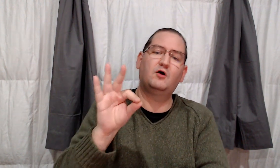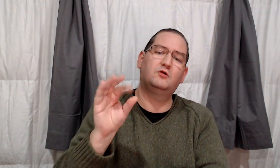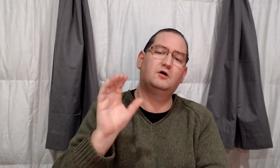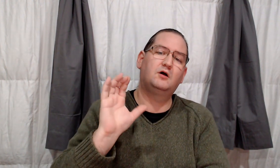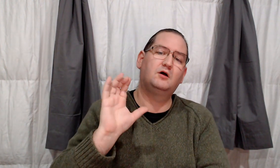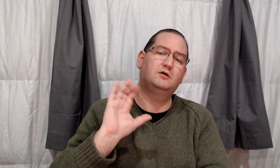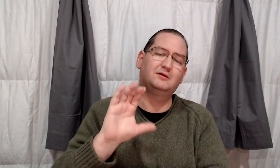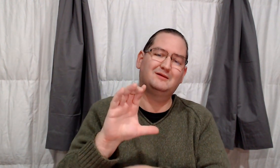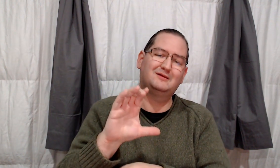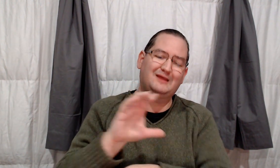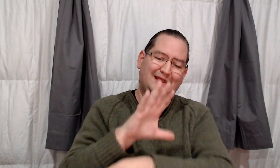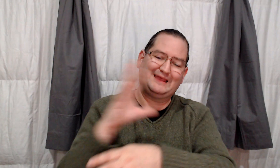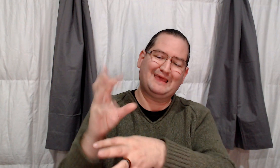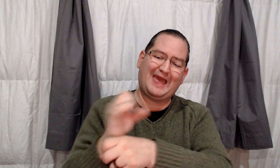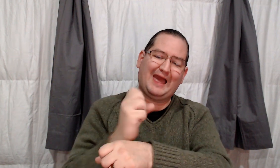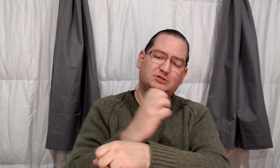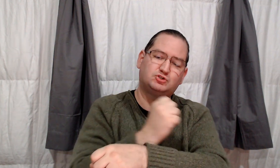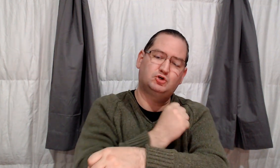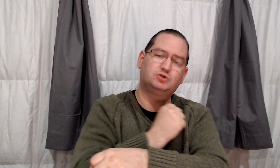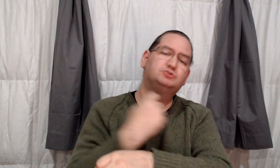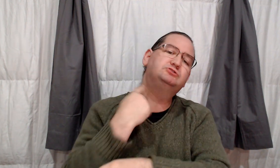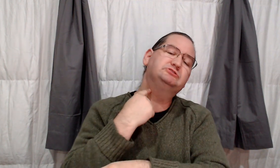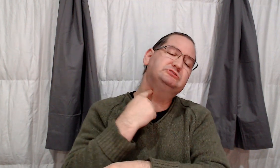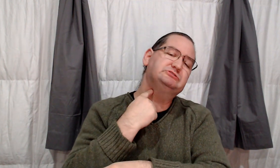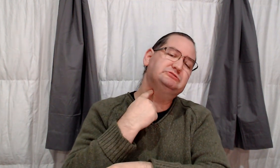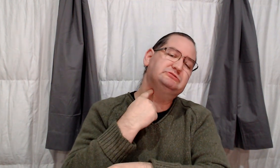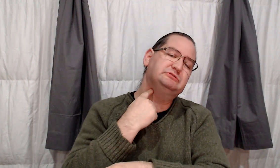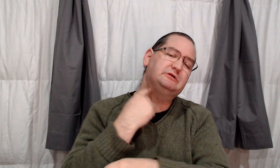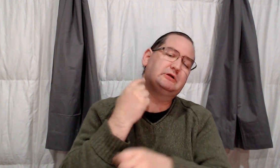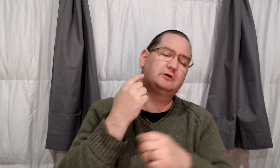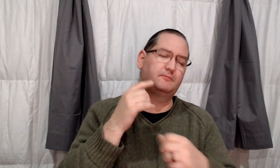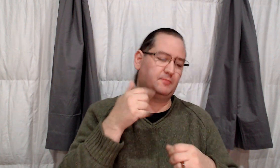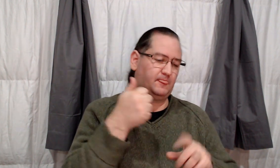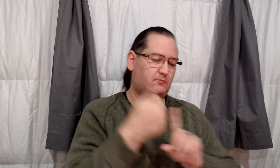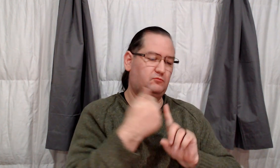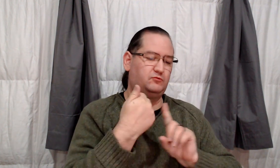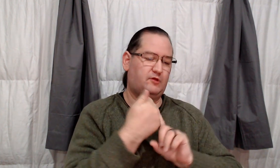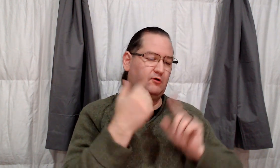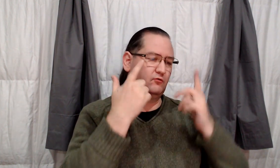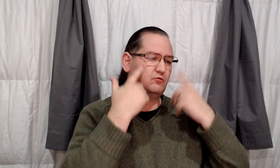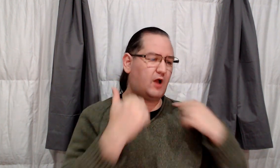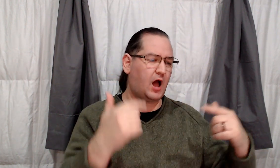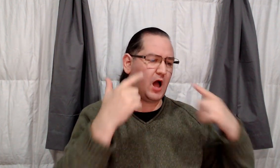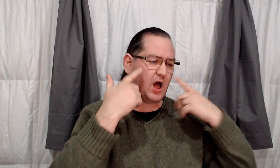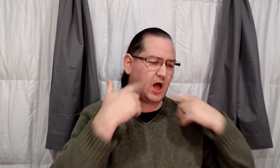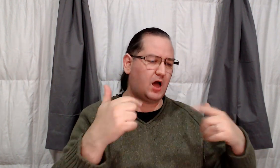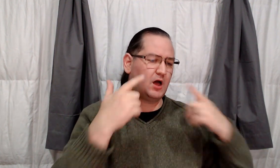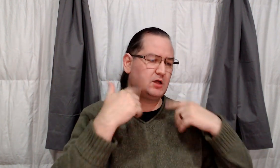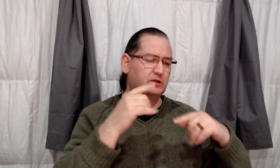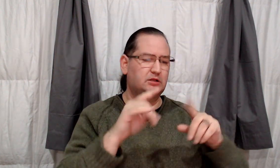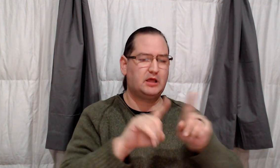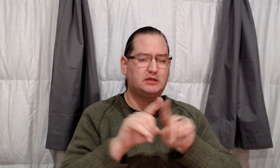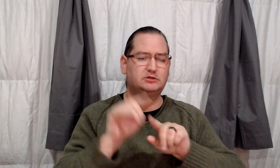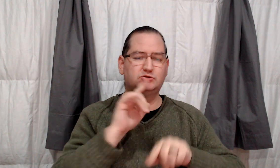man cried as he tried to speak. He said he'd wasted his entire life putting off what he wanted to